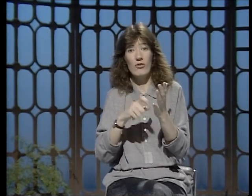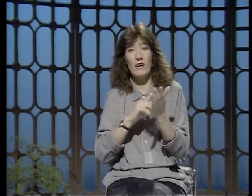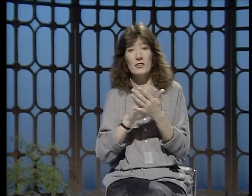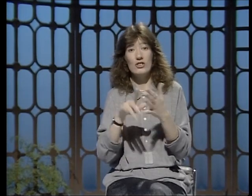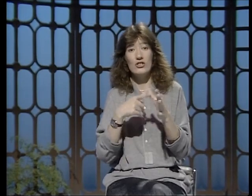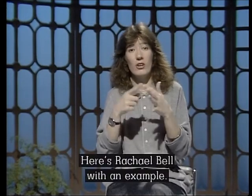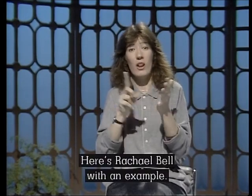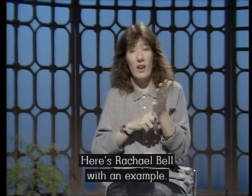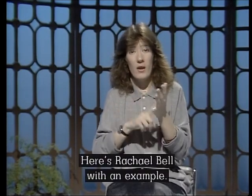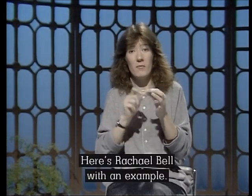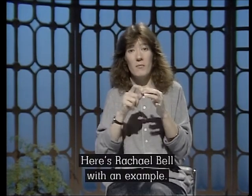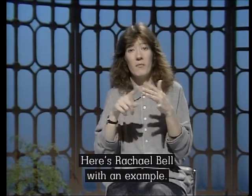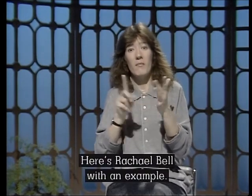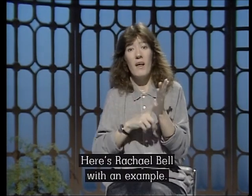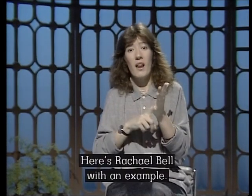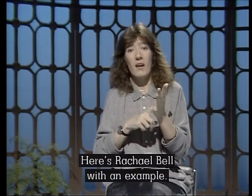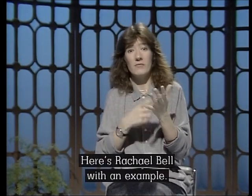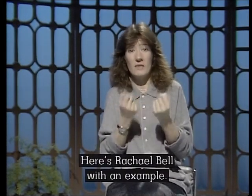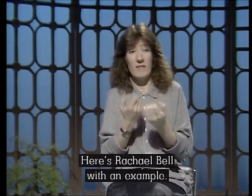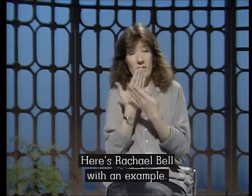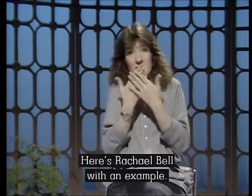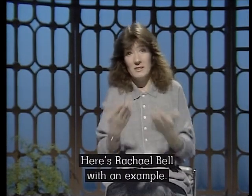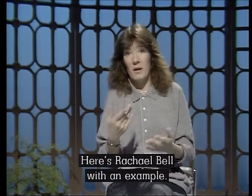Here's Rachel Bell with an example.